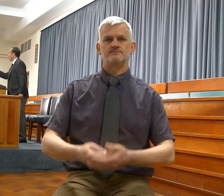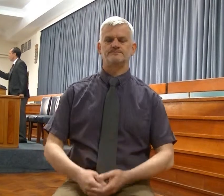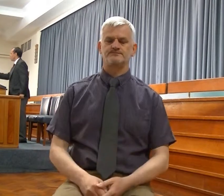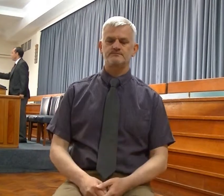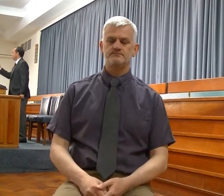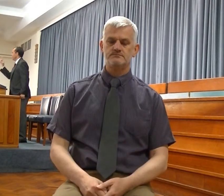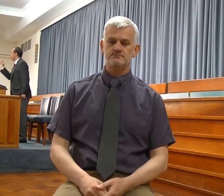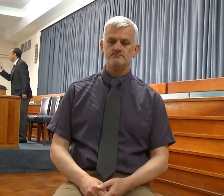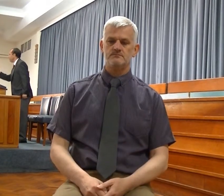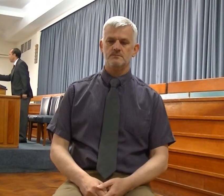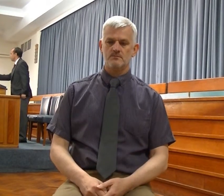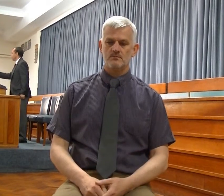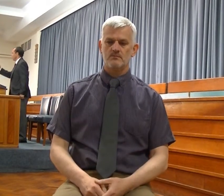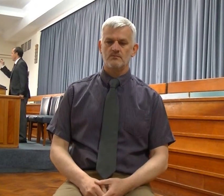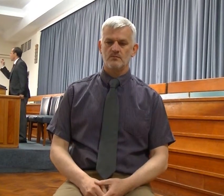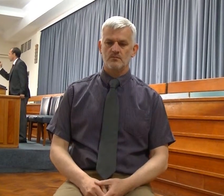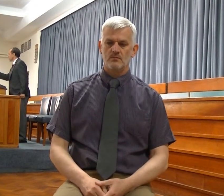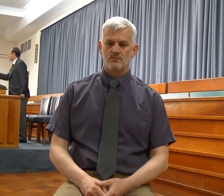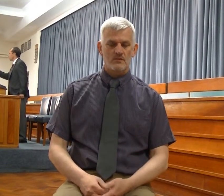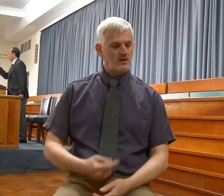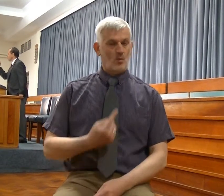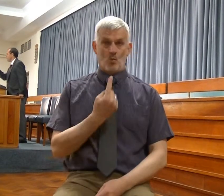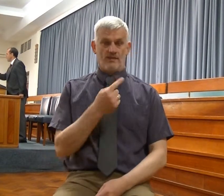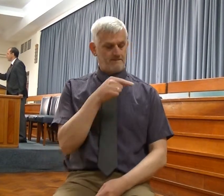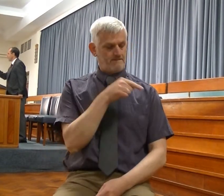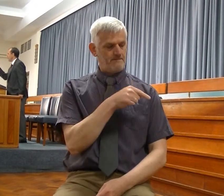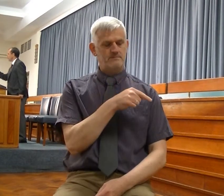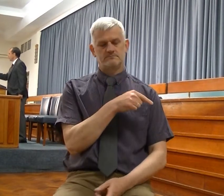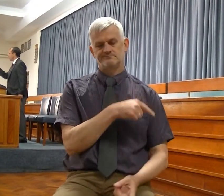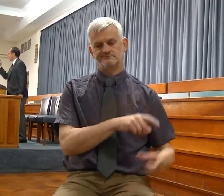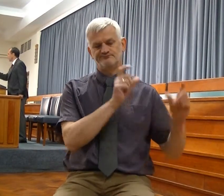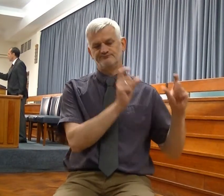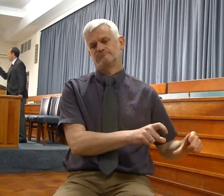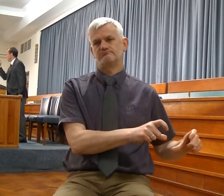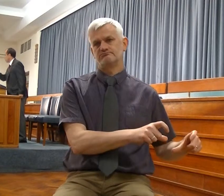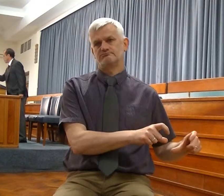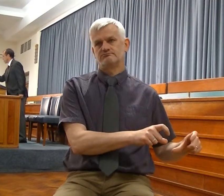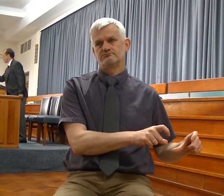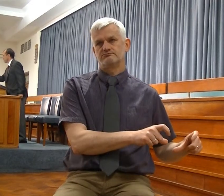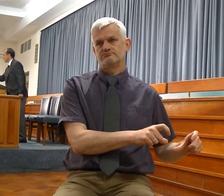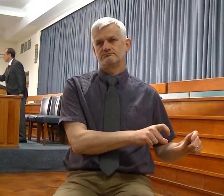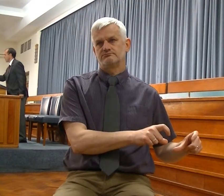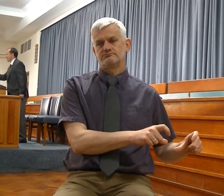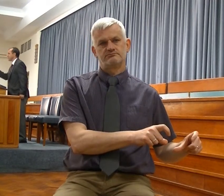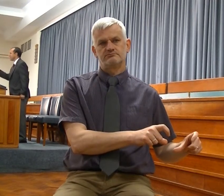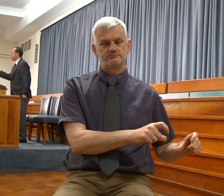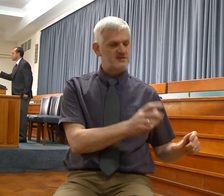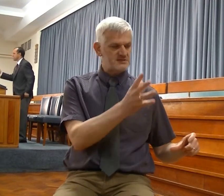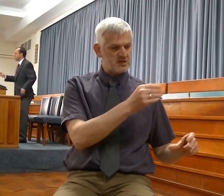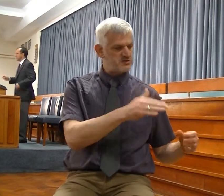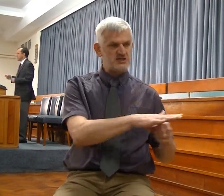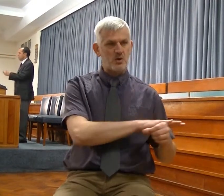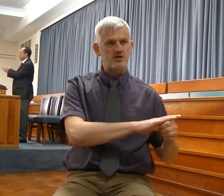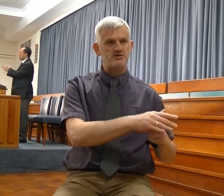one of them remained unshaken and blind about his spiritual status.